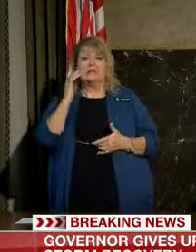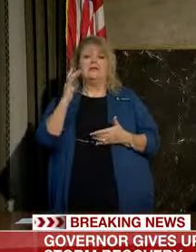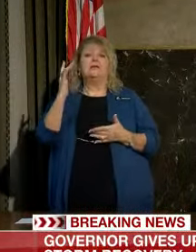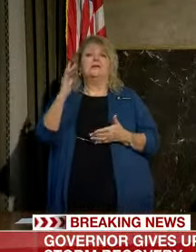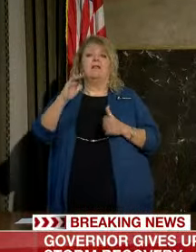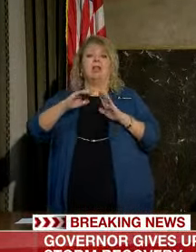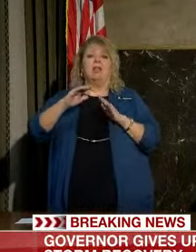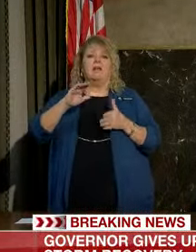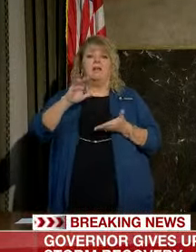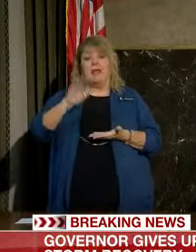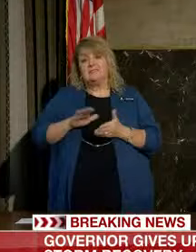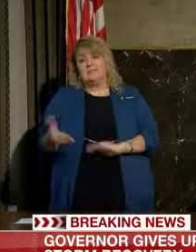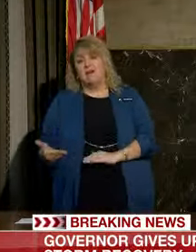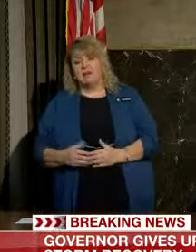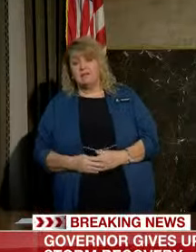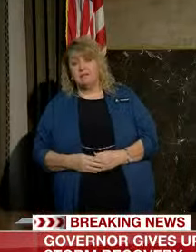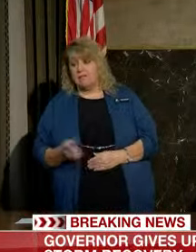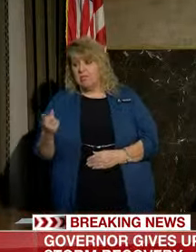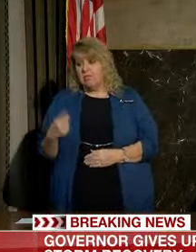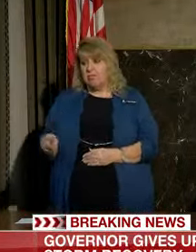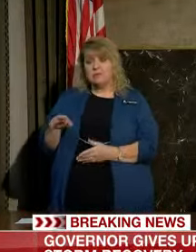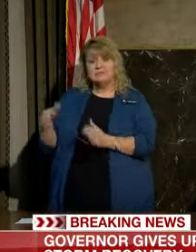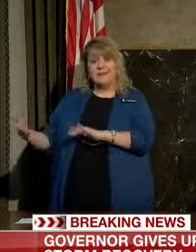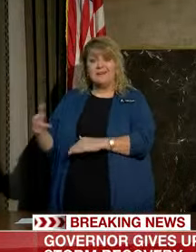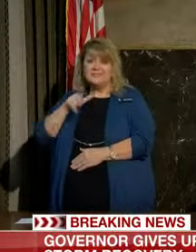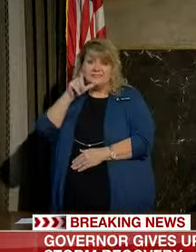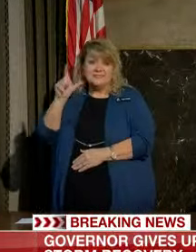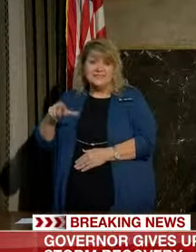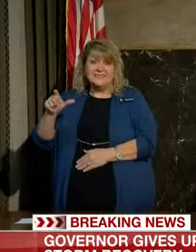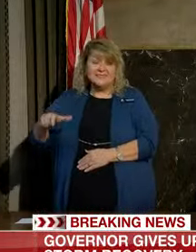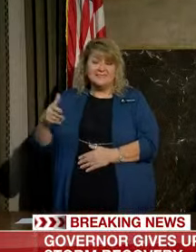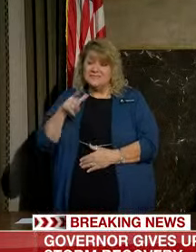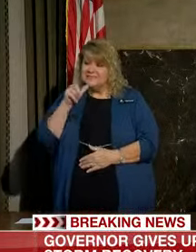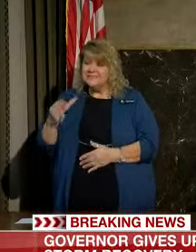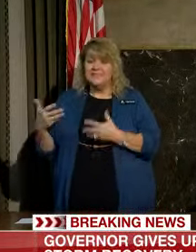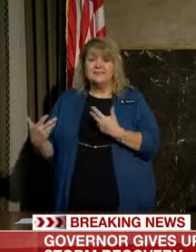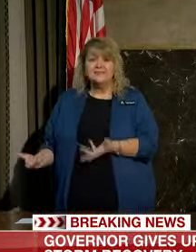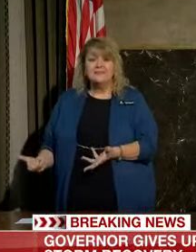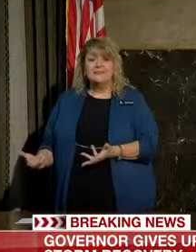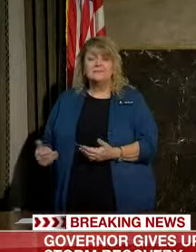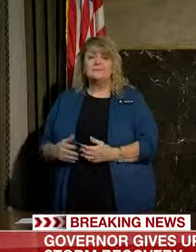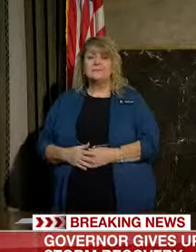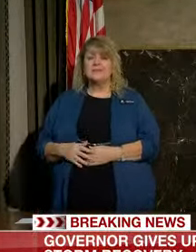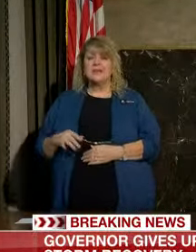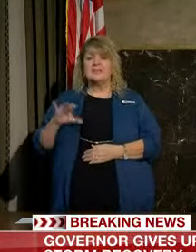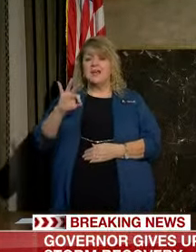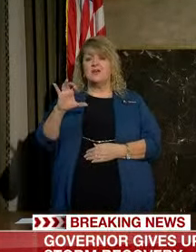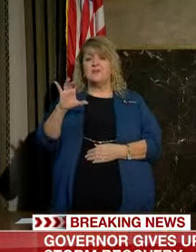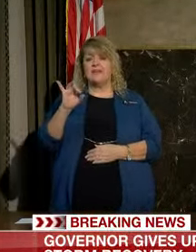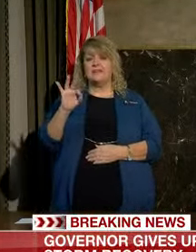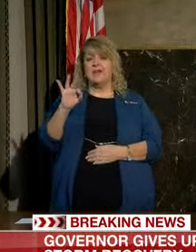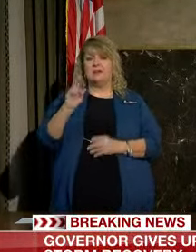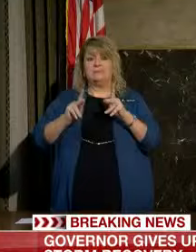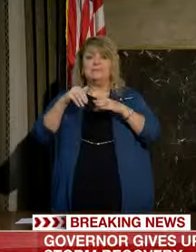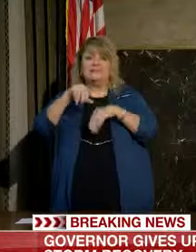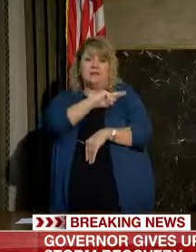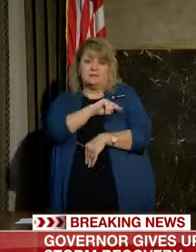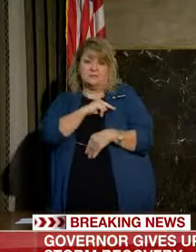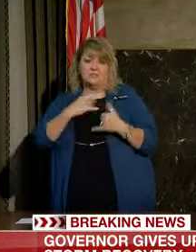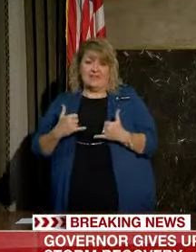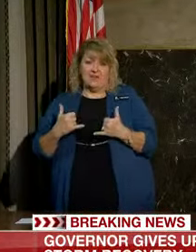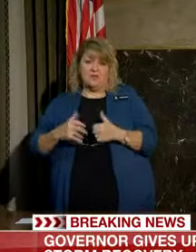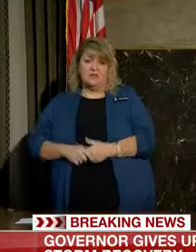not have to happen. We currently have 989 individuals hospitalized with COVID.